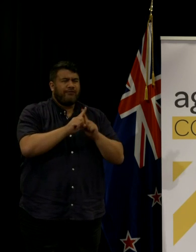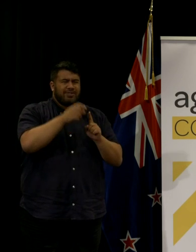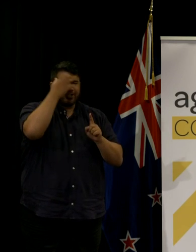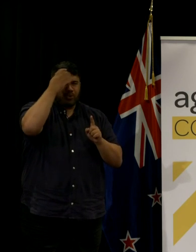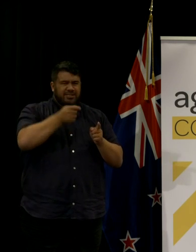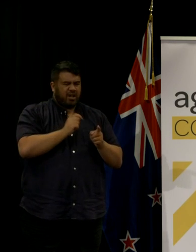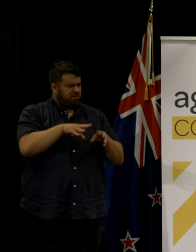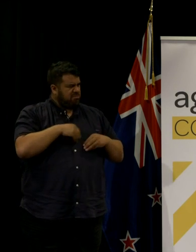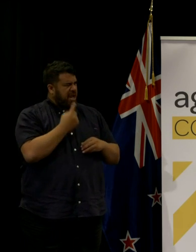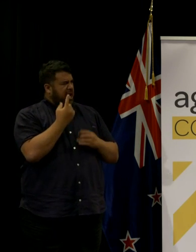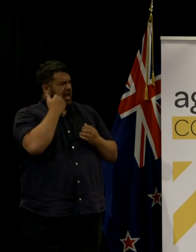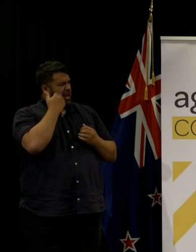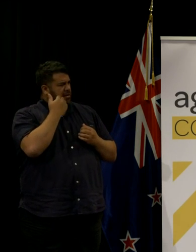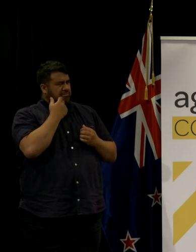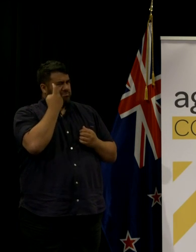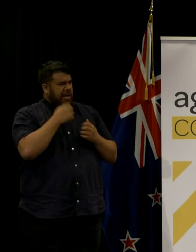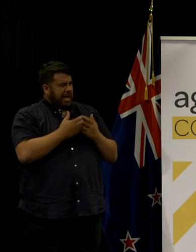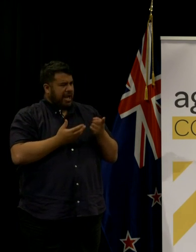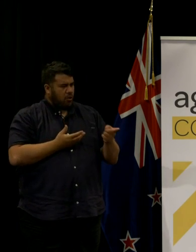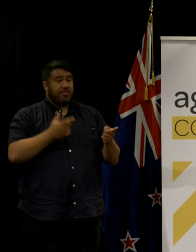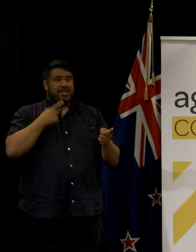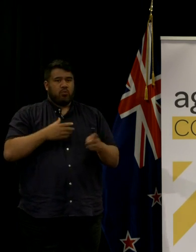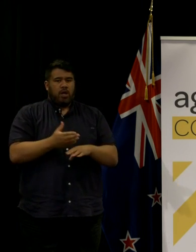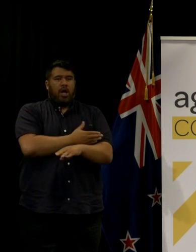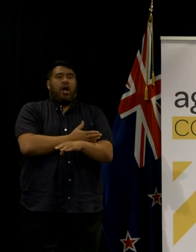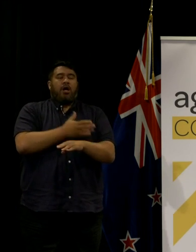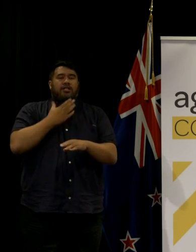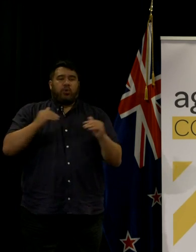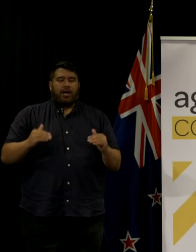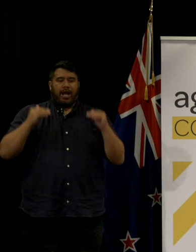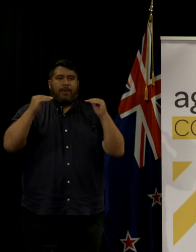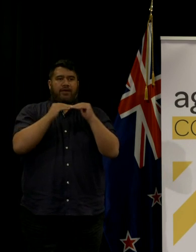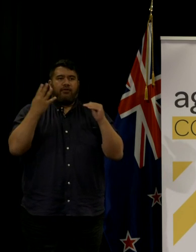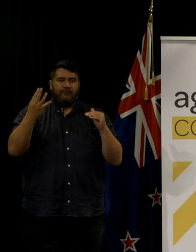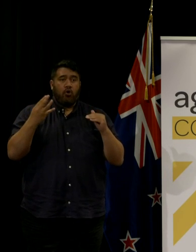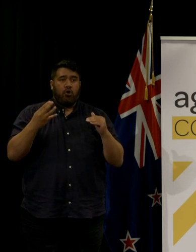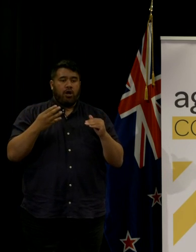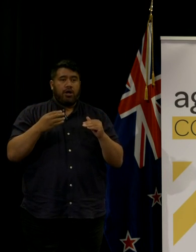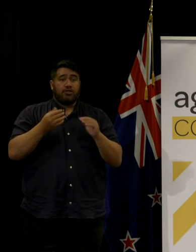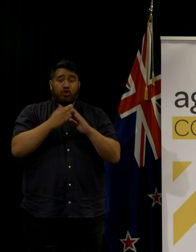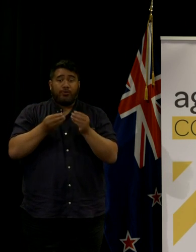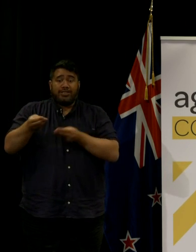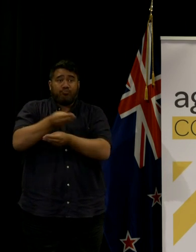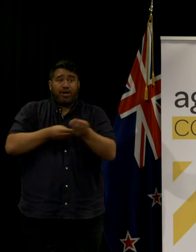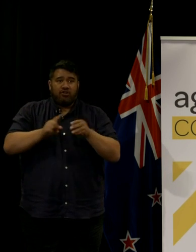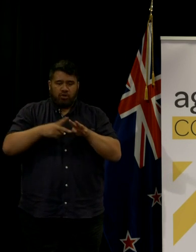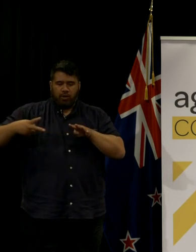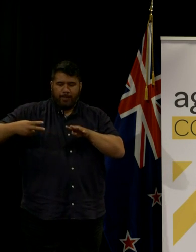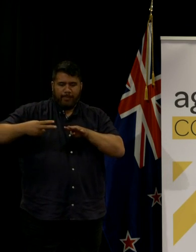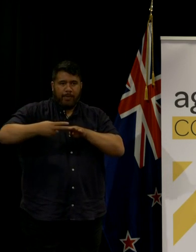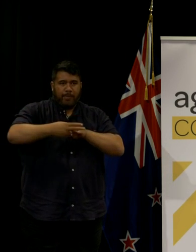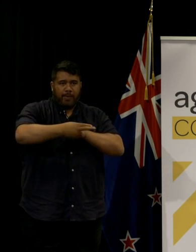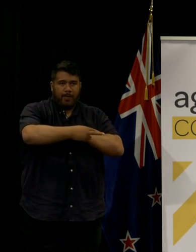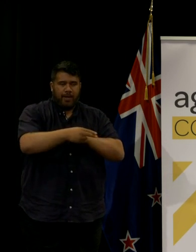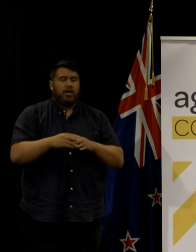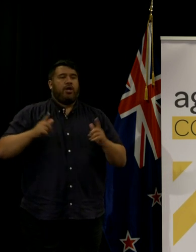concern, and that's why we have proactively and very early moved to alert level 4 to try and break that chain of community transmission. What is